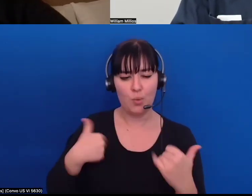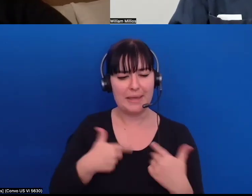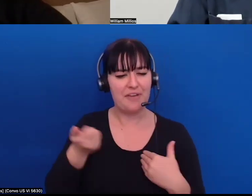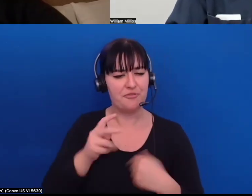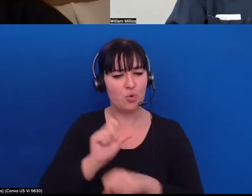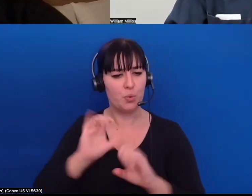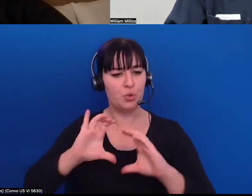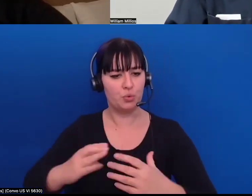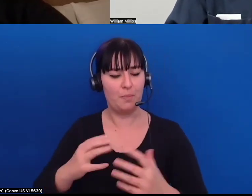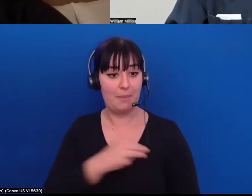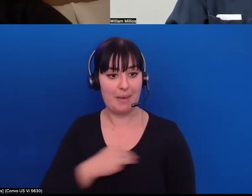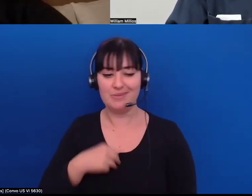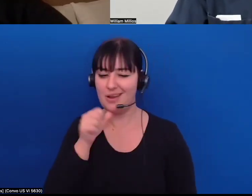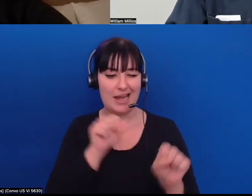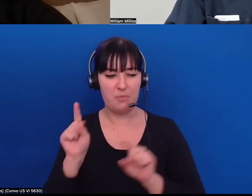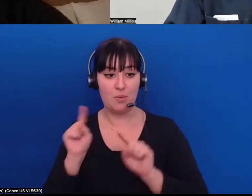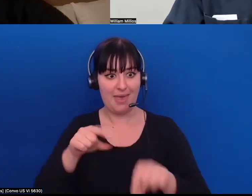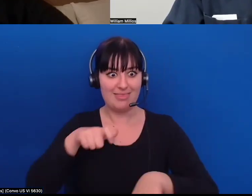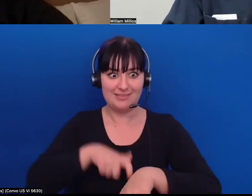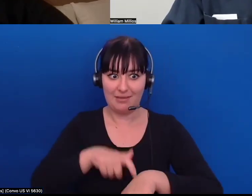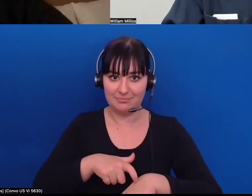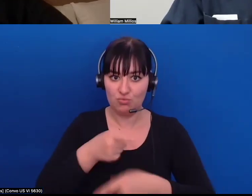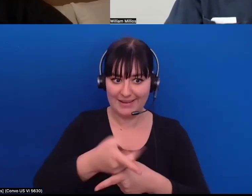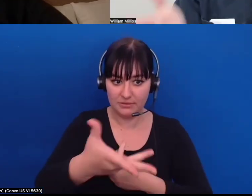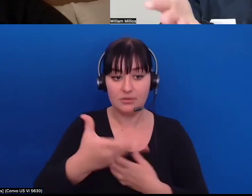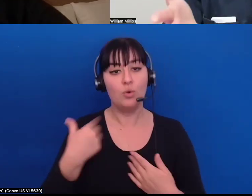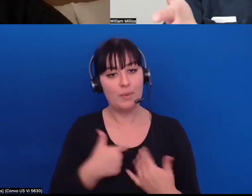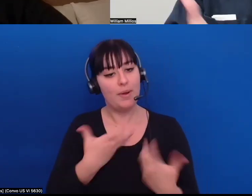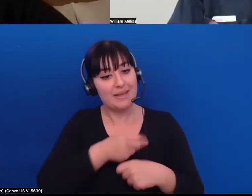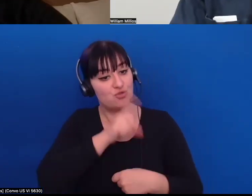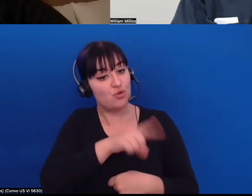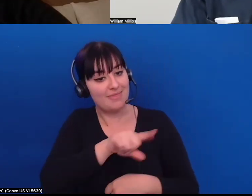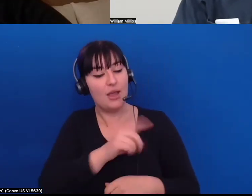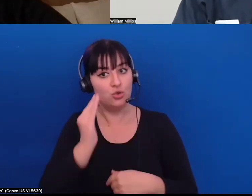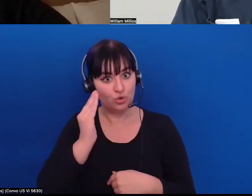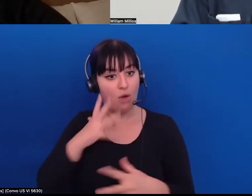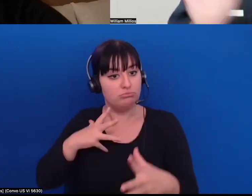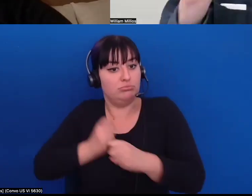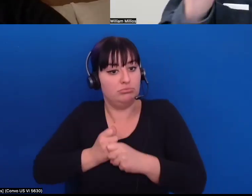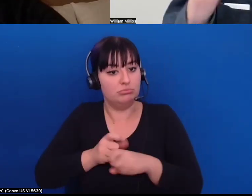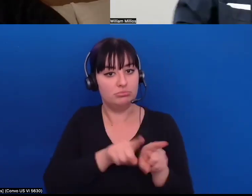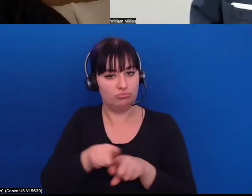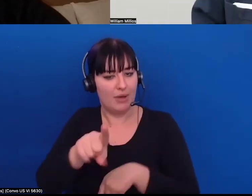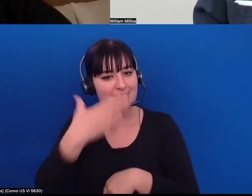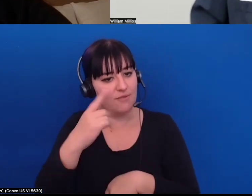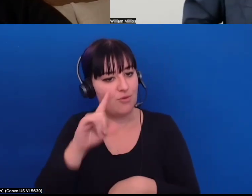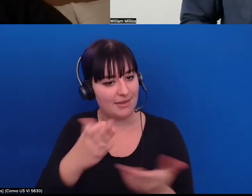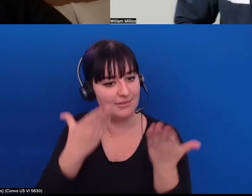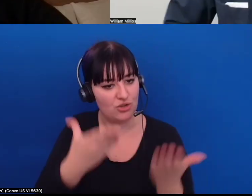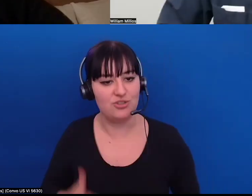who were unable to attend at this time, and so we want to make sure that they stay up to date as well. So thank you for that